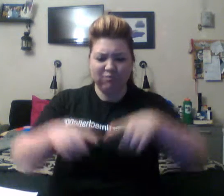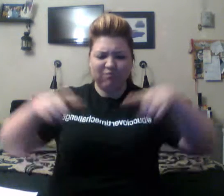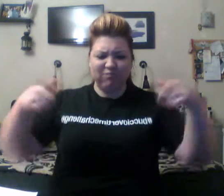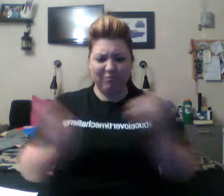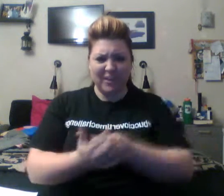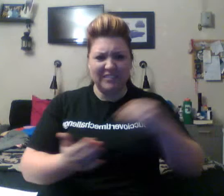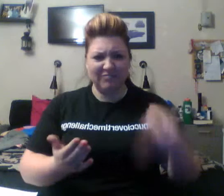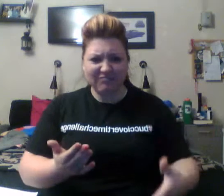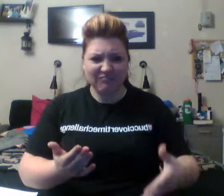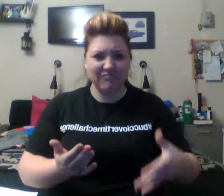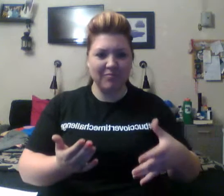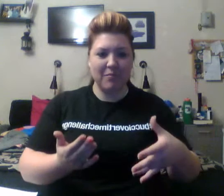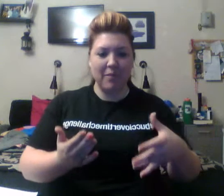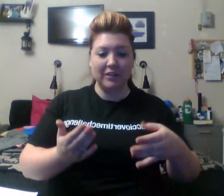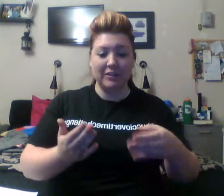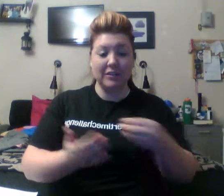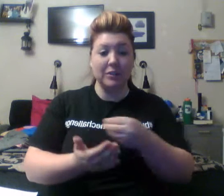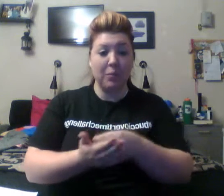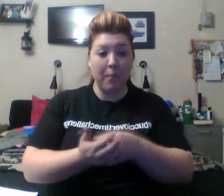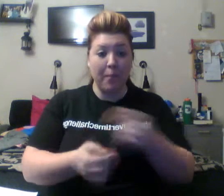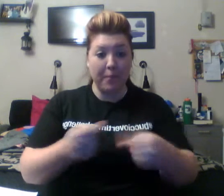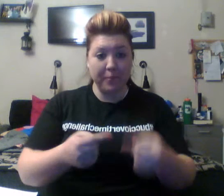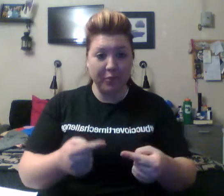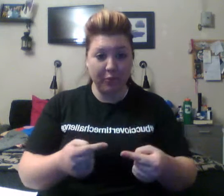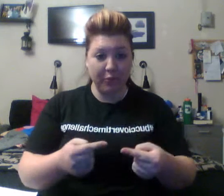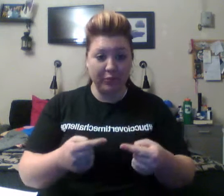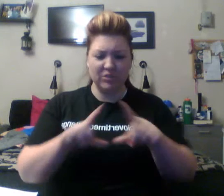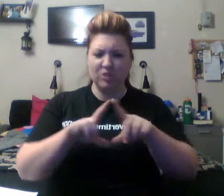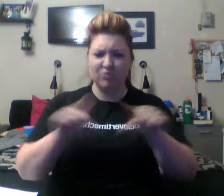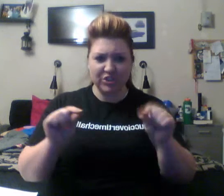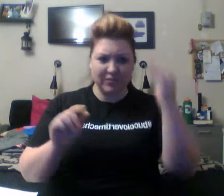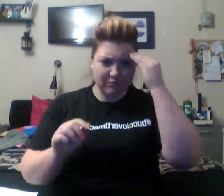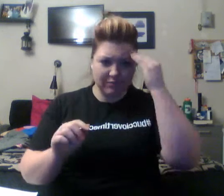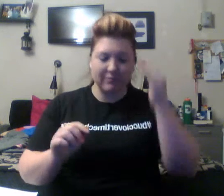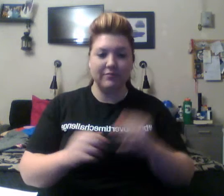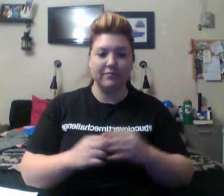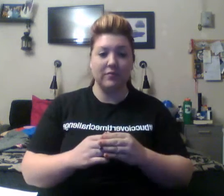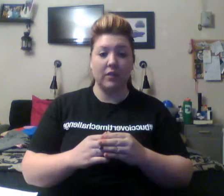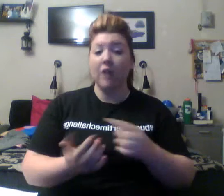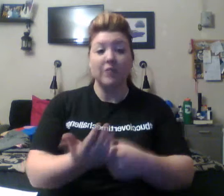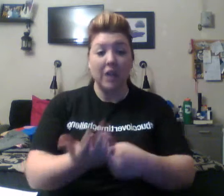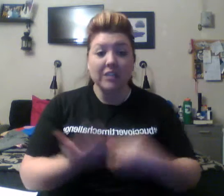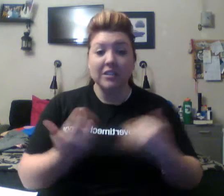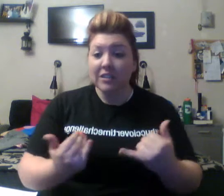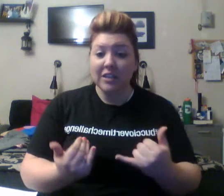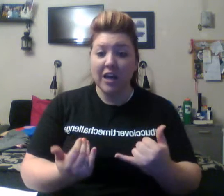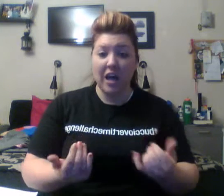payroll. So I thought that it might be interesting to kind of talk a little bit about how time cards actually get translated and become checks, that process and how